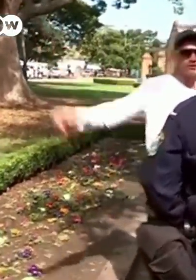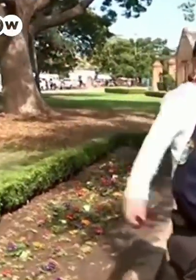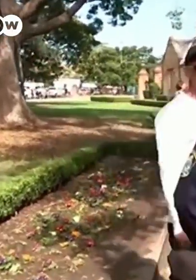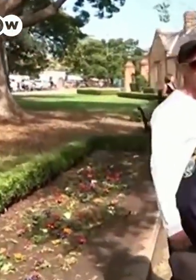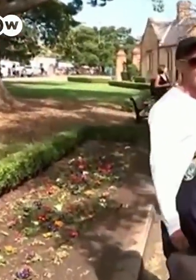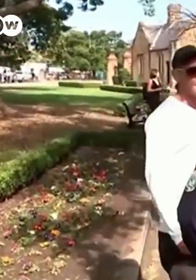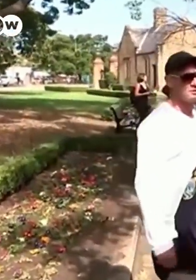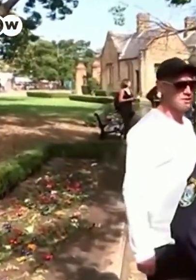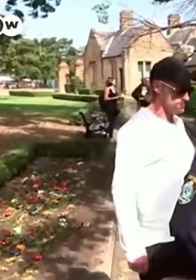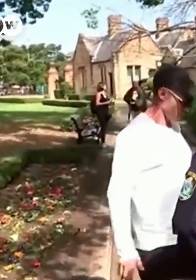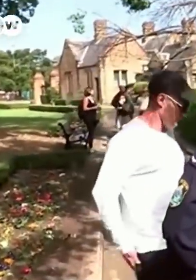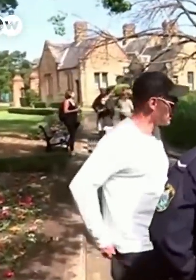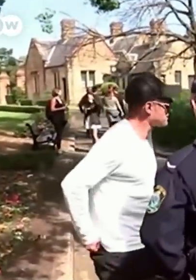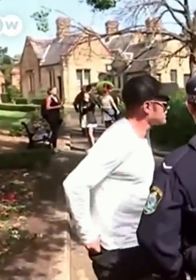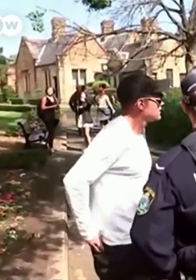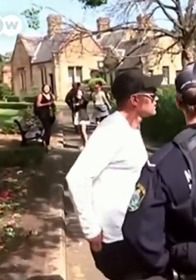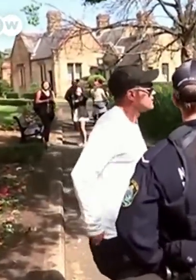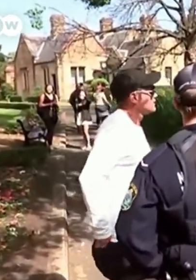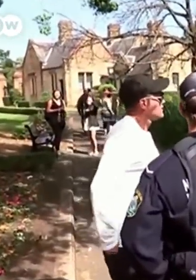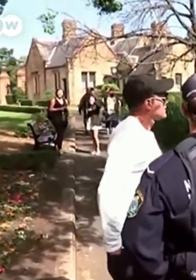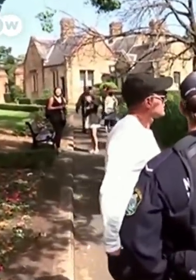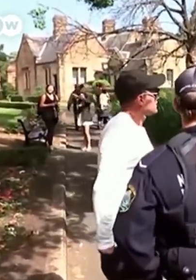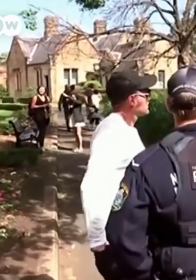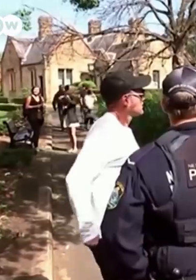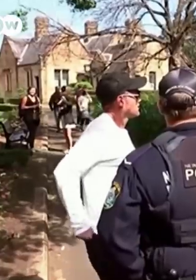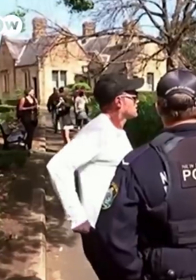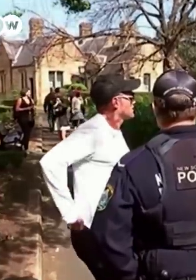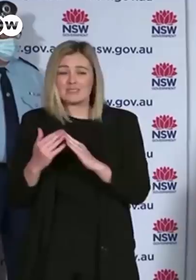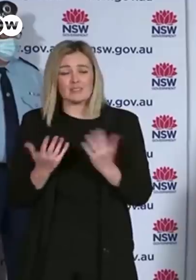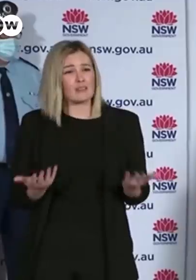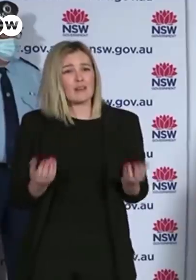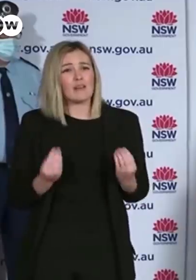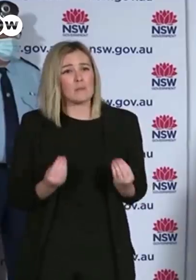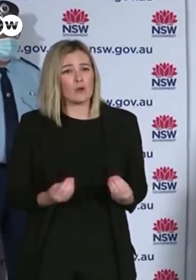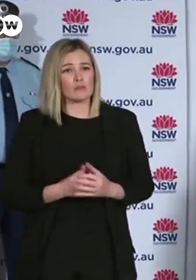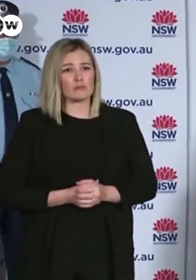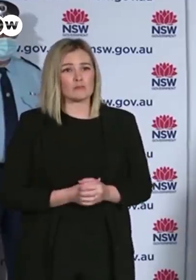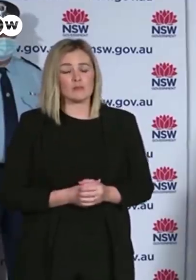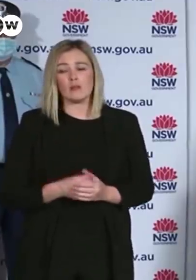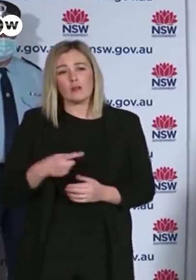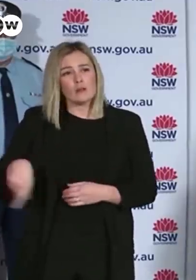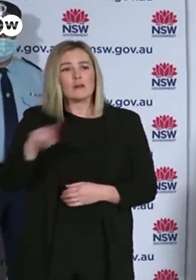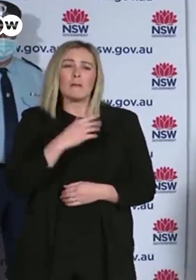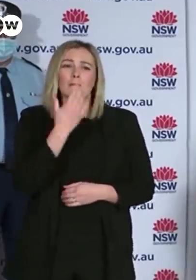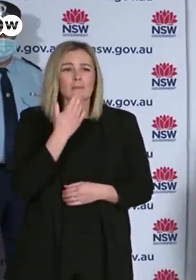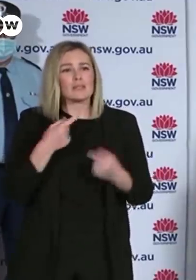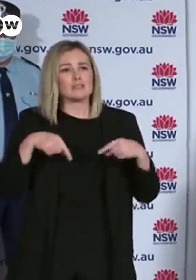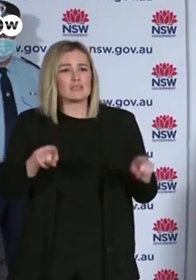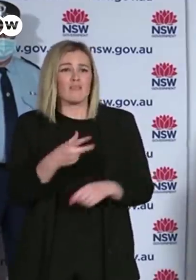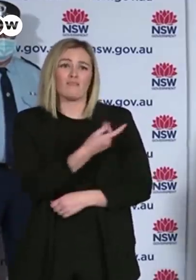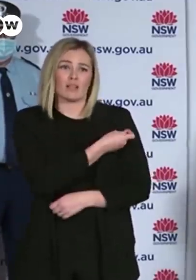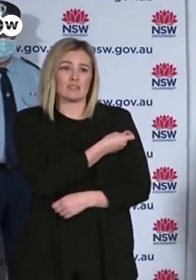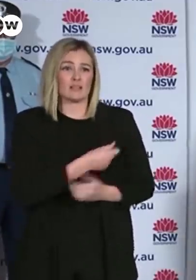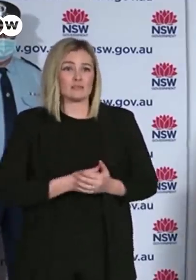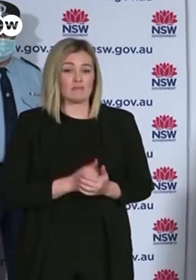vaccine program after a slow rollout. Well, you're standing around too. We are in a very serious situation here in